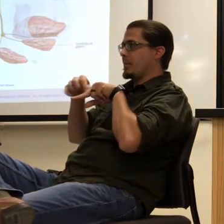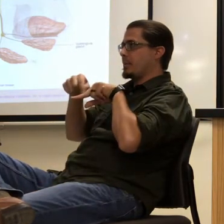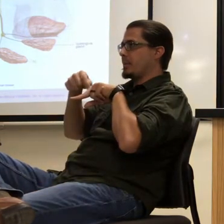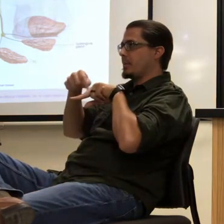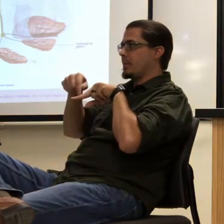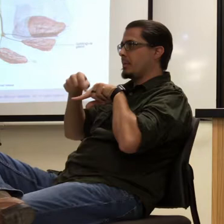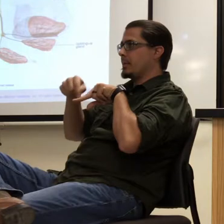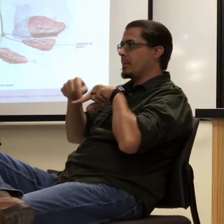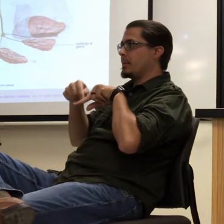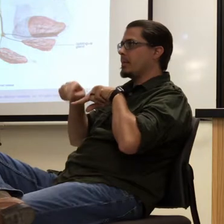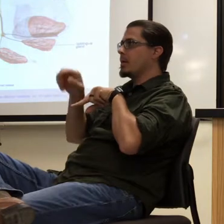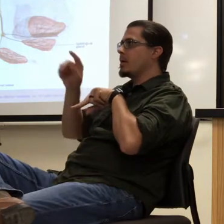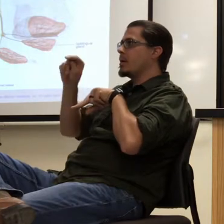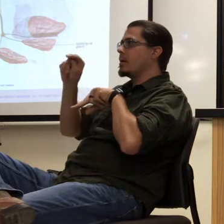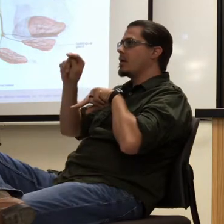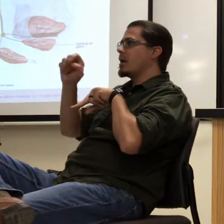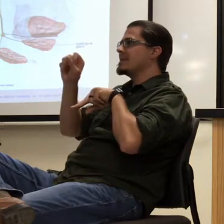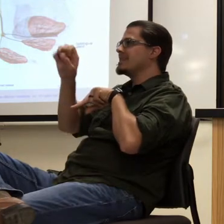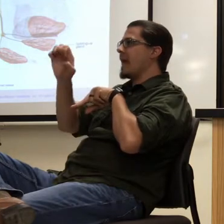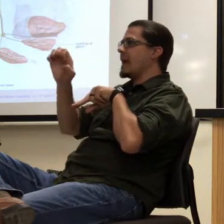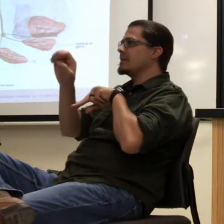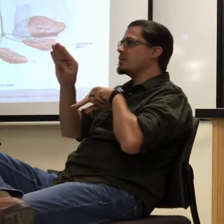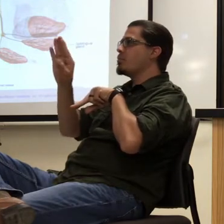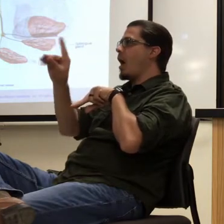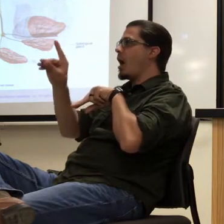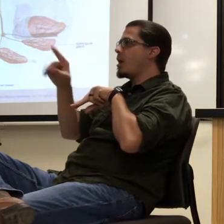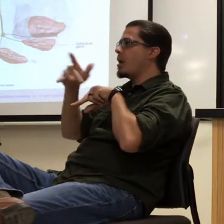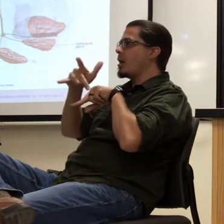Gustation, or tastes.